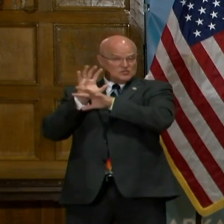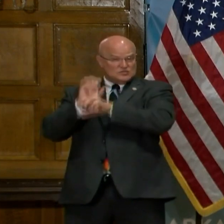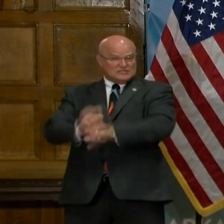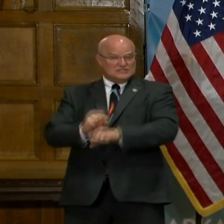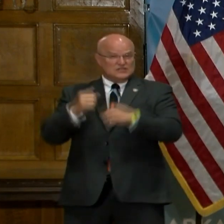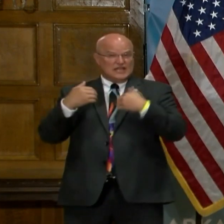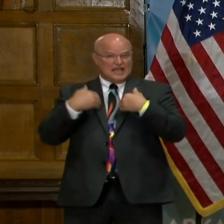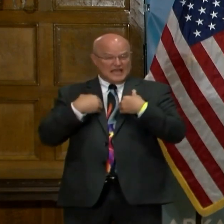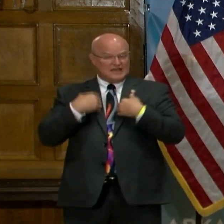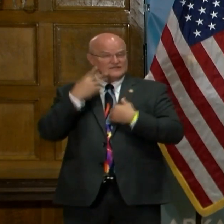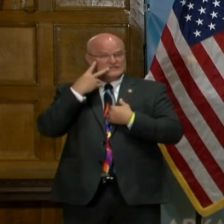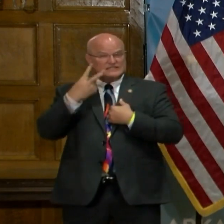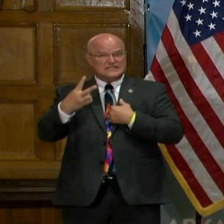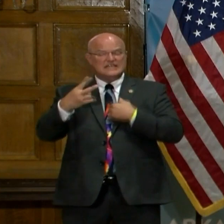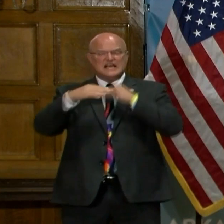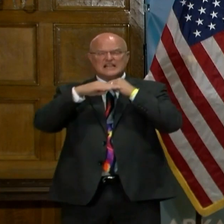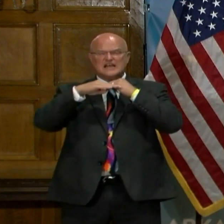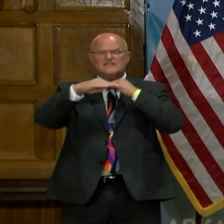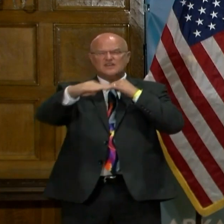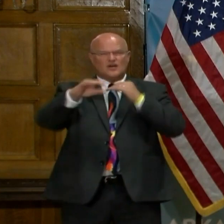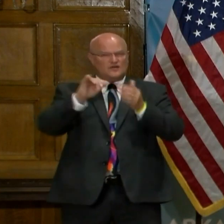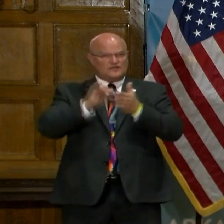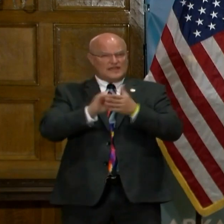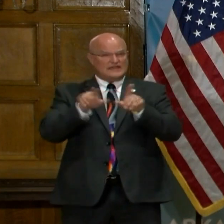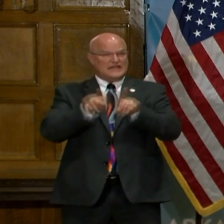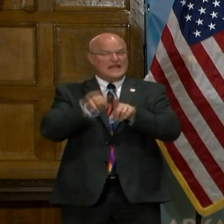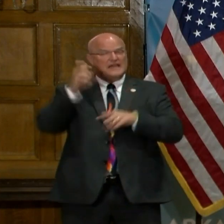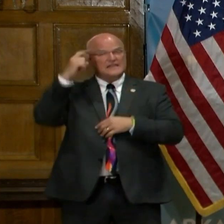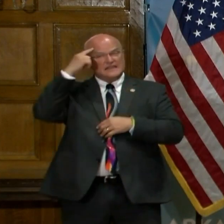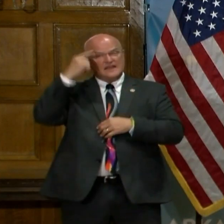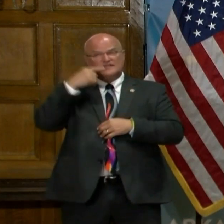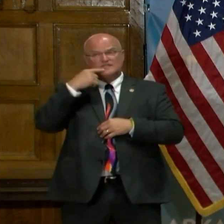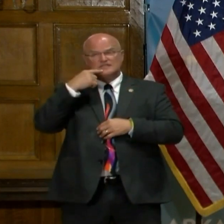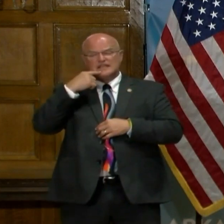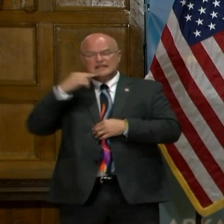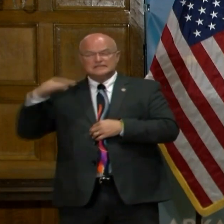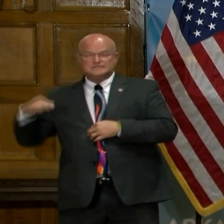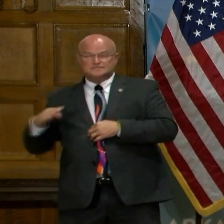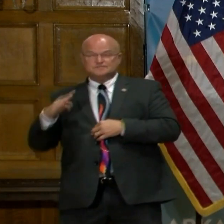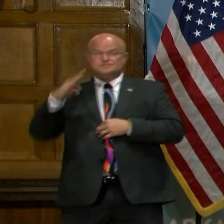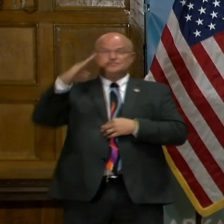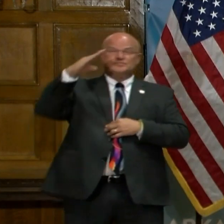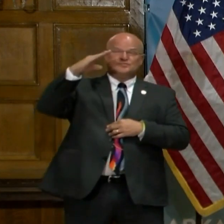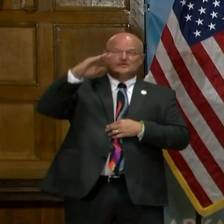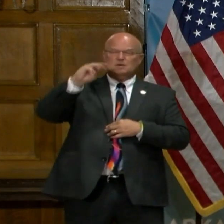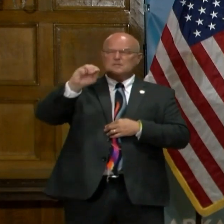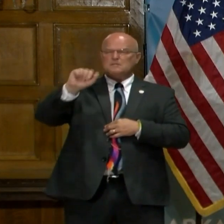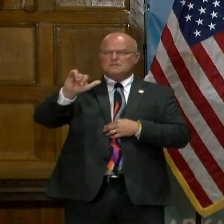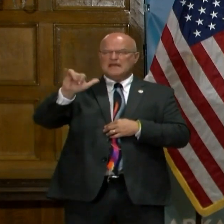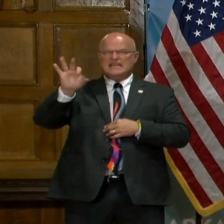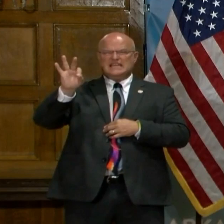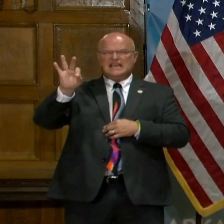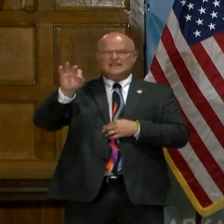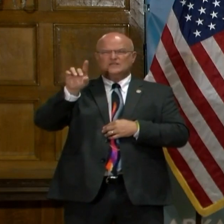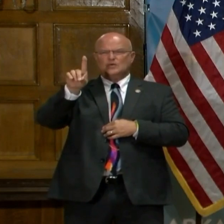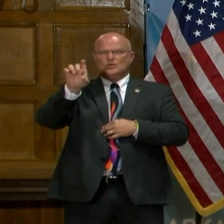UI, we are seeing a leveling off of that, as the governor mentioned. We hit our peak around May 9th at